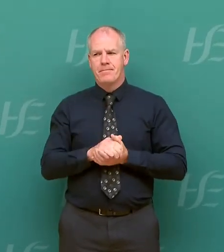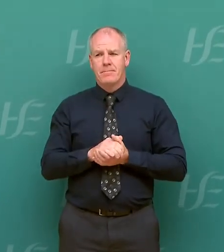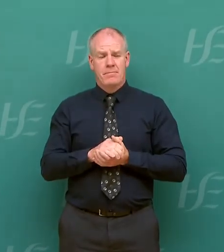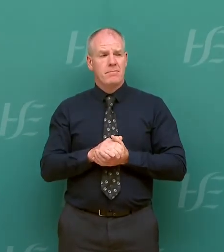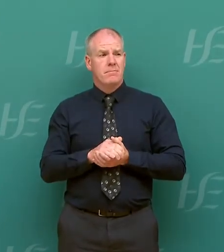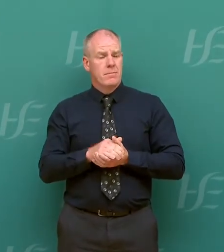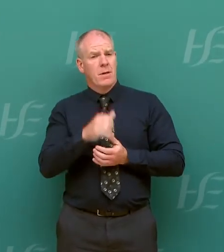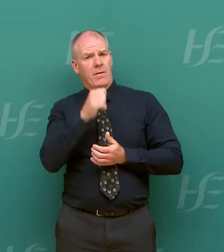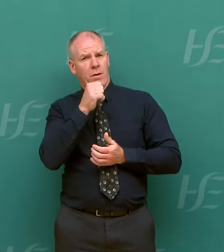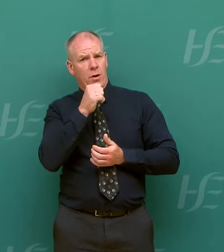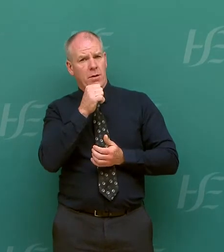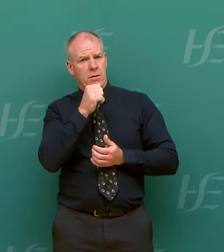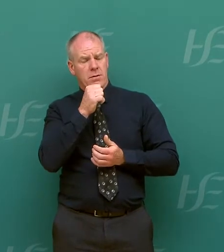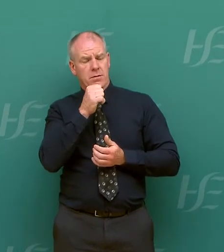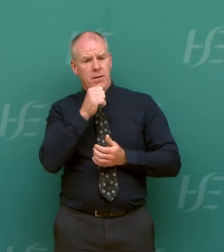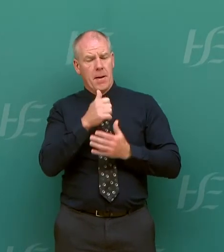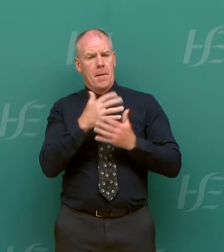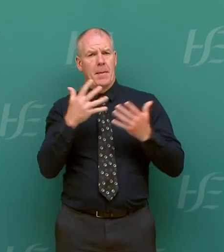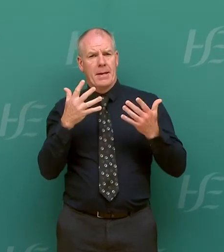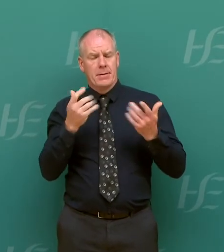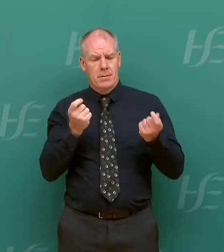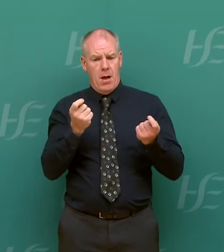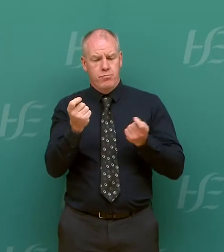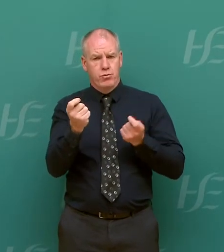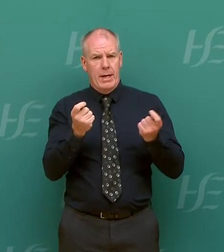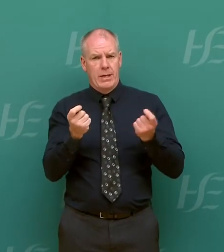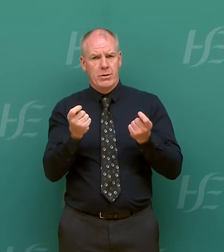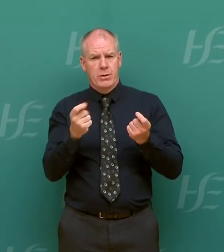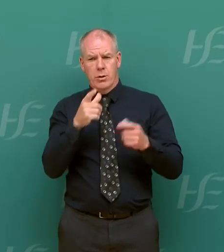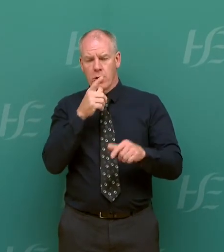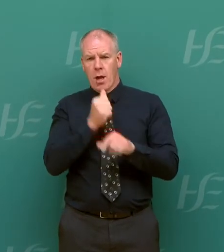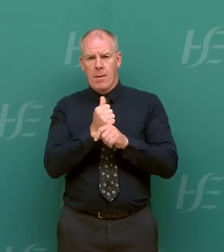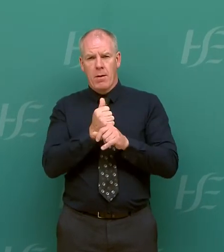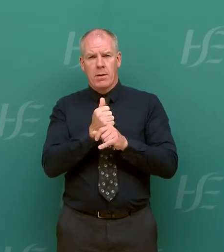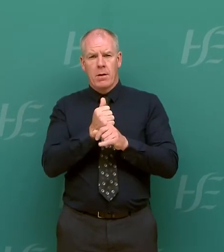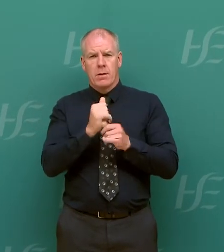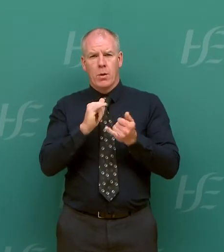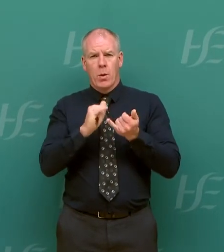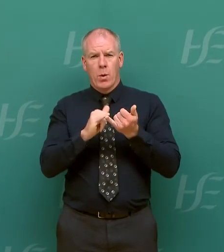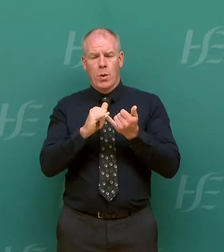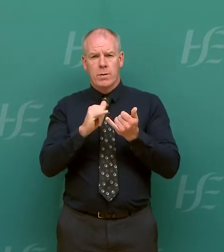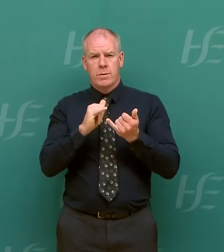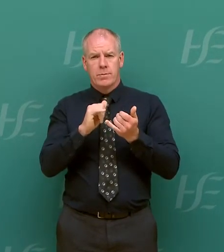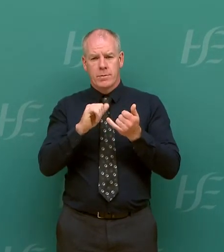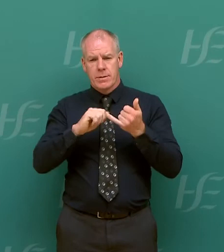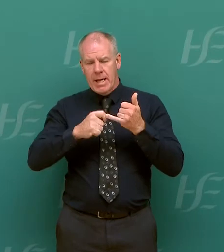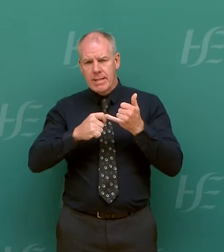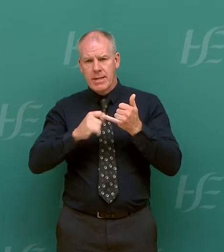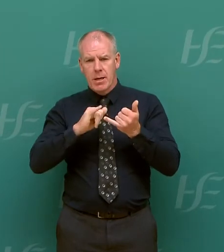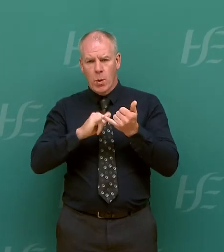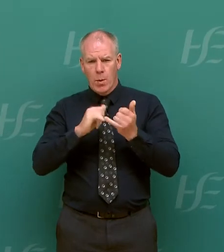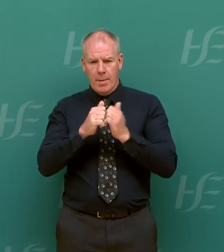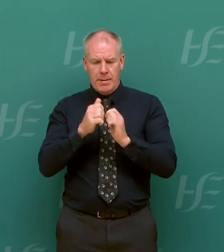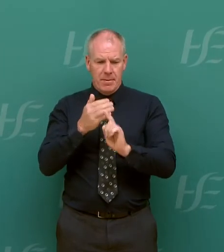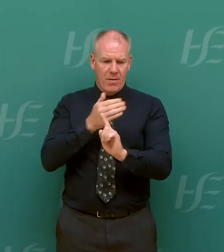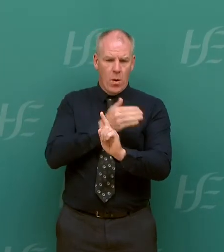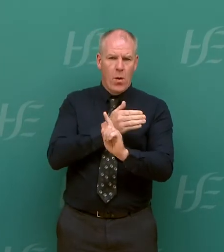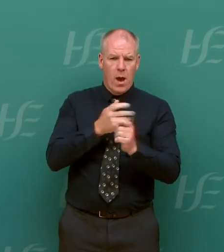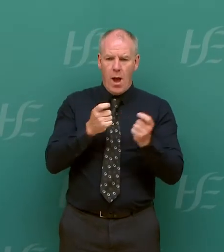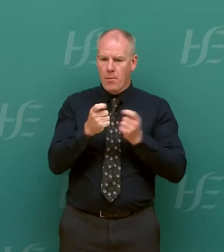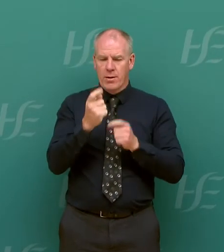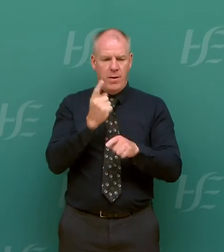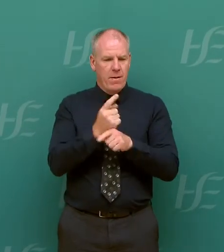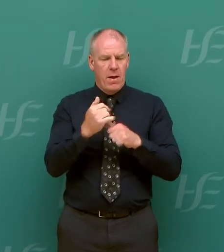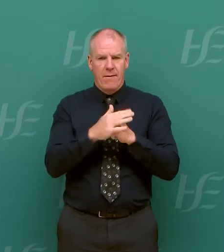say, firstly, our major operation on contact testing and tracing is the operation that we have in place, whether it's through our lab